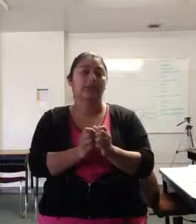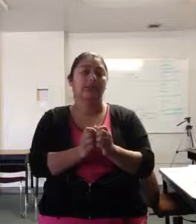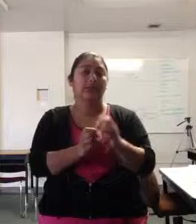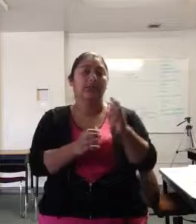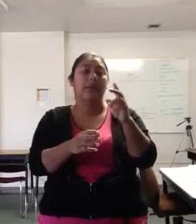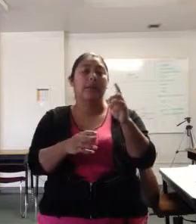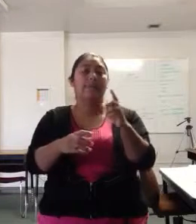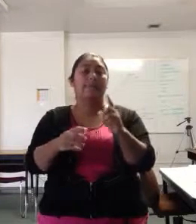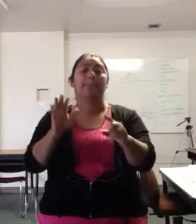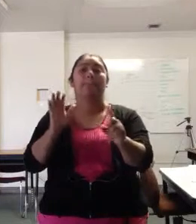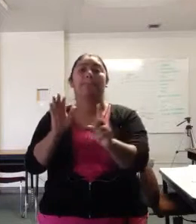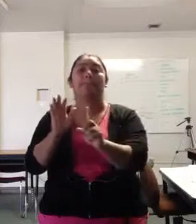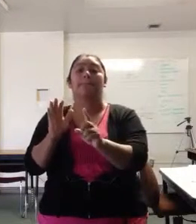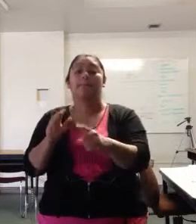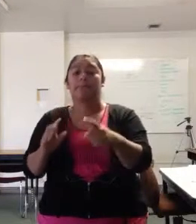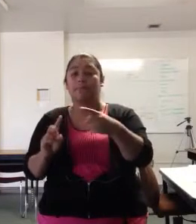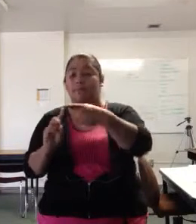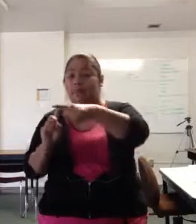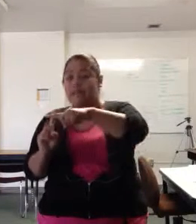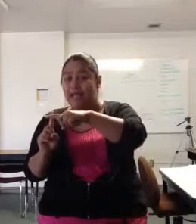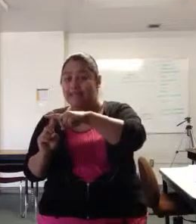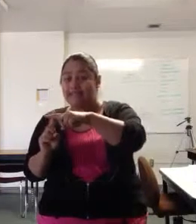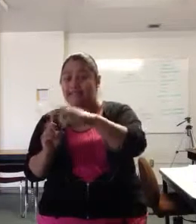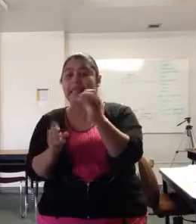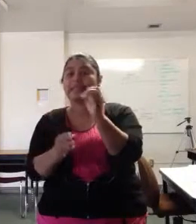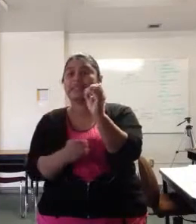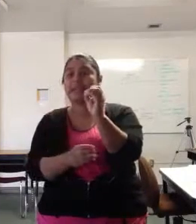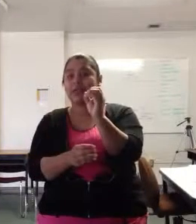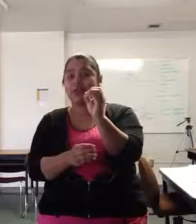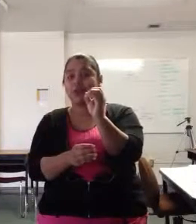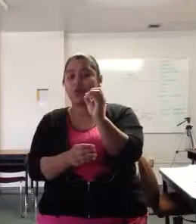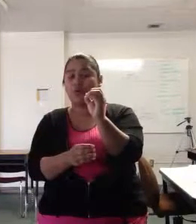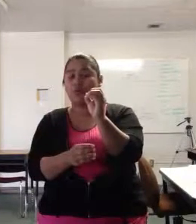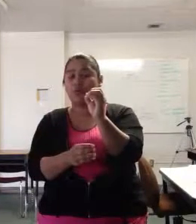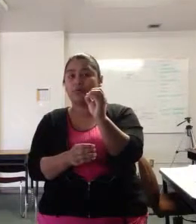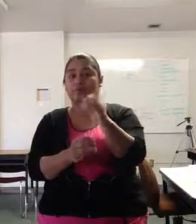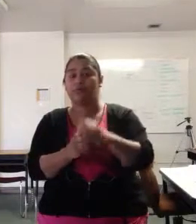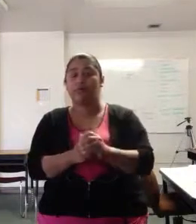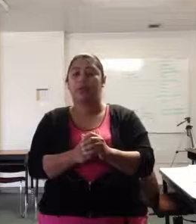plus 0. So, I'll bring that example back up.